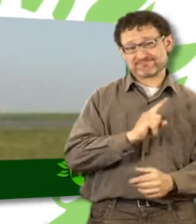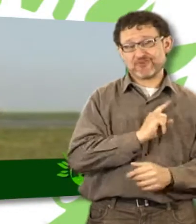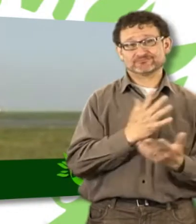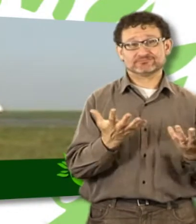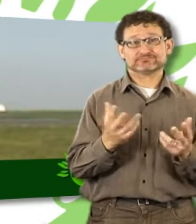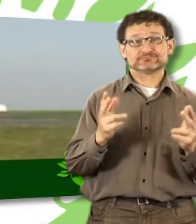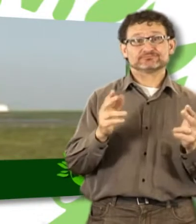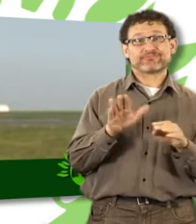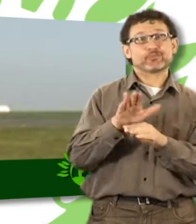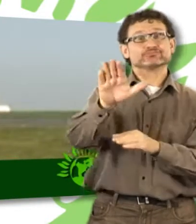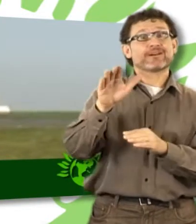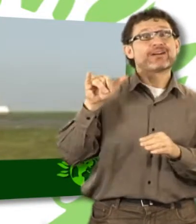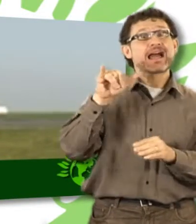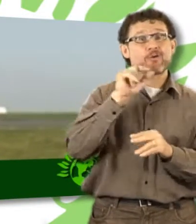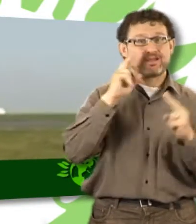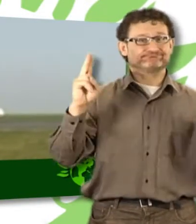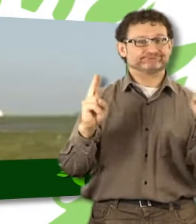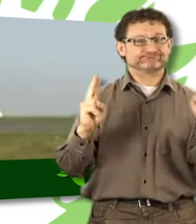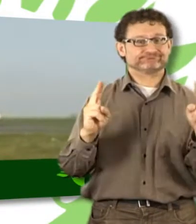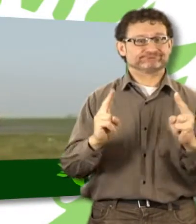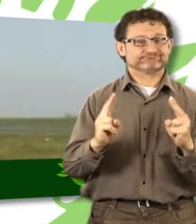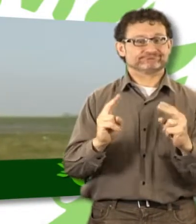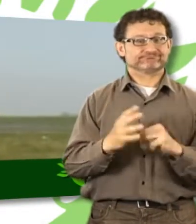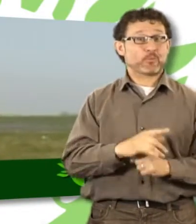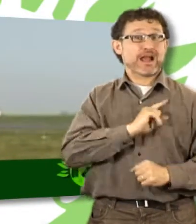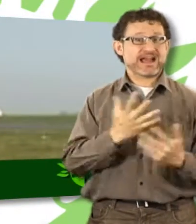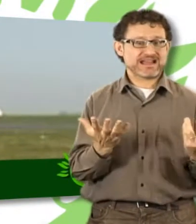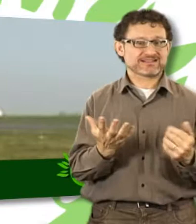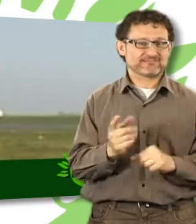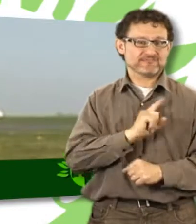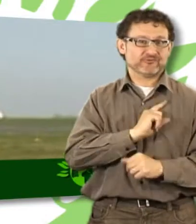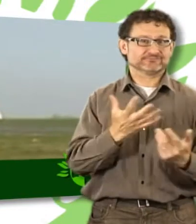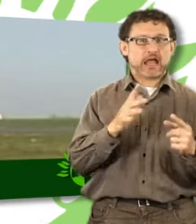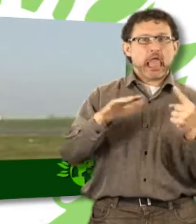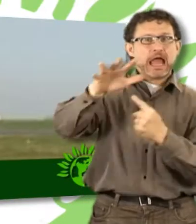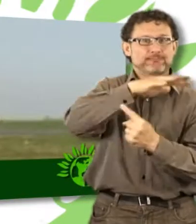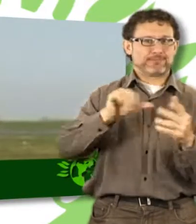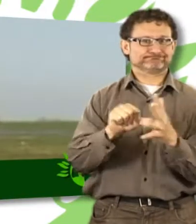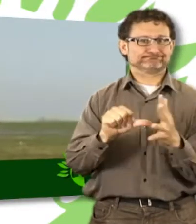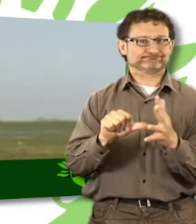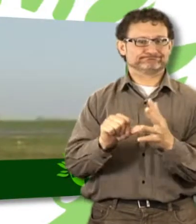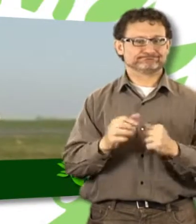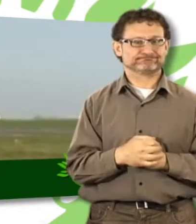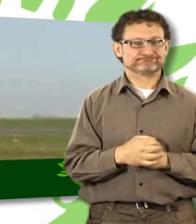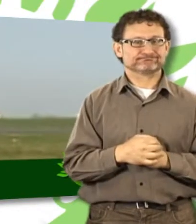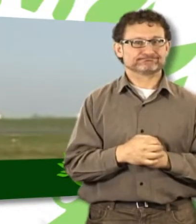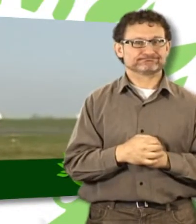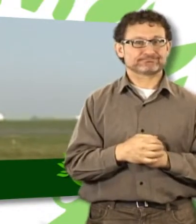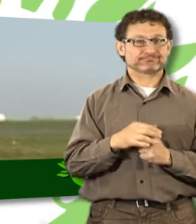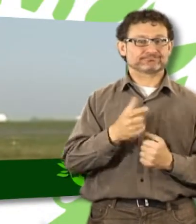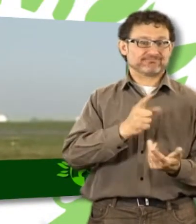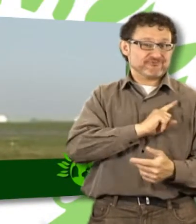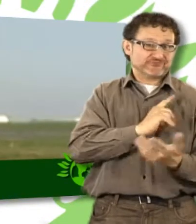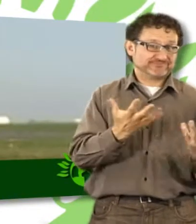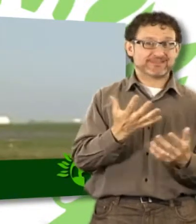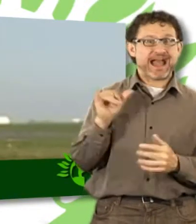of air flight, partly because of the resource constraints of air fuel, the peak oil phenomenon. Air flight is going to